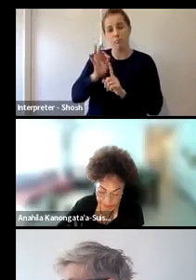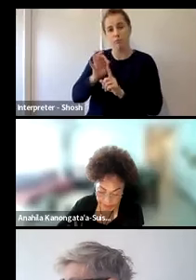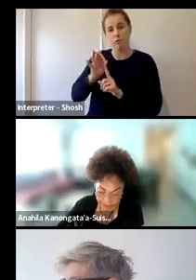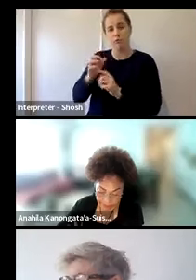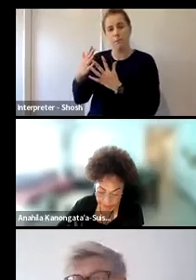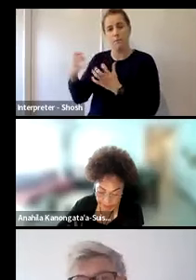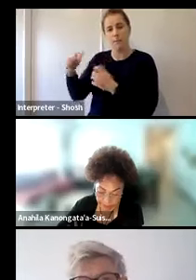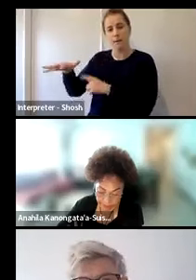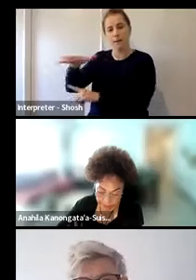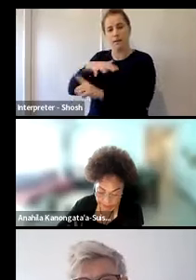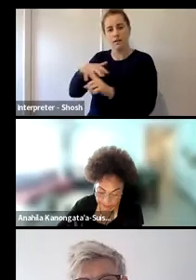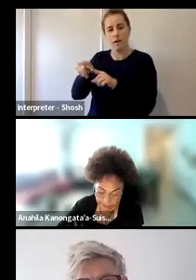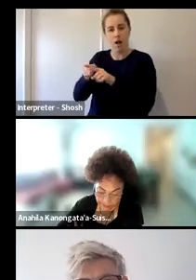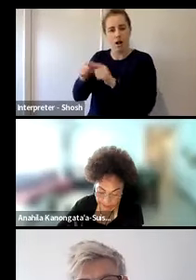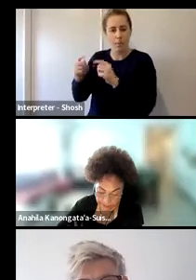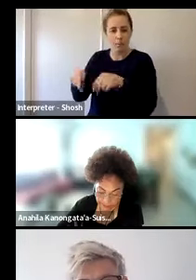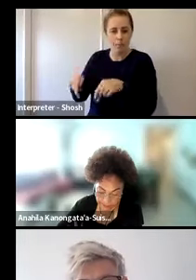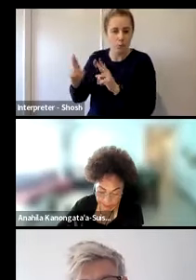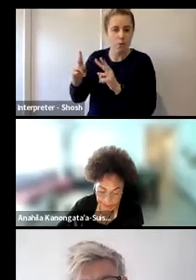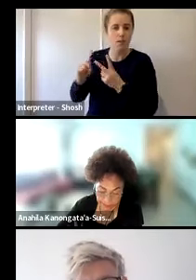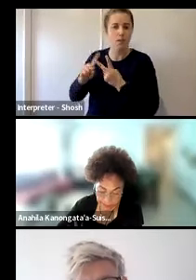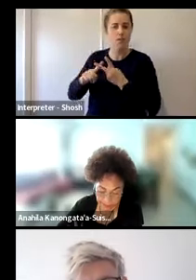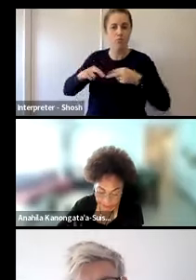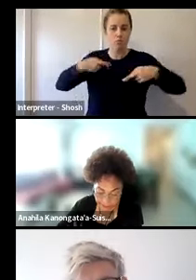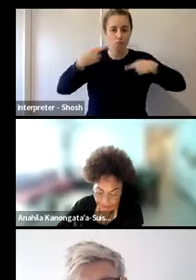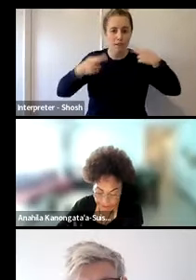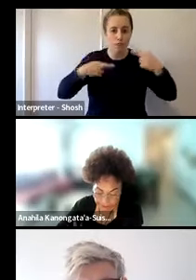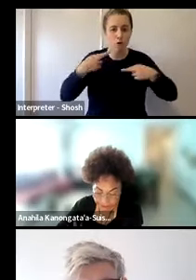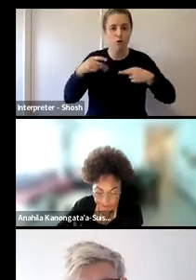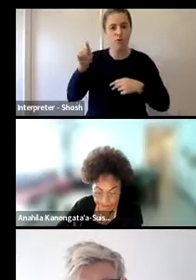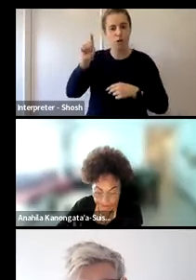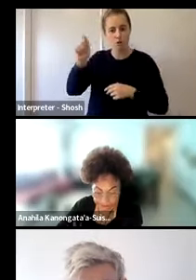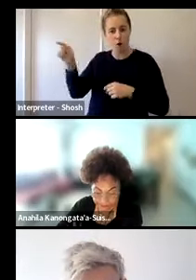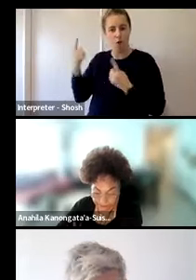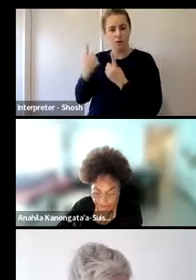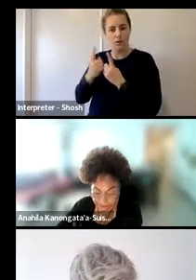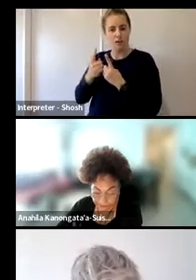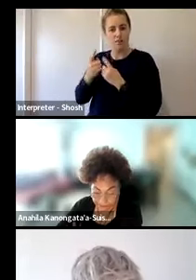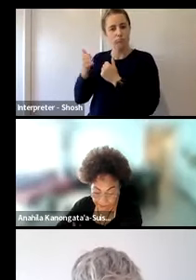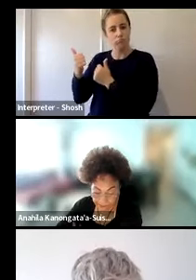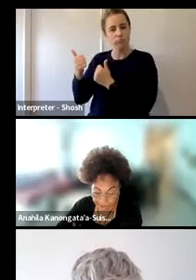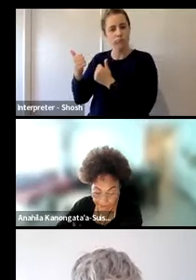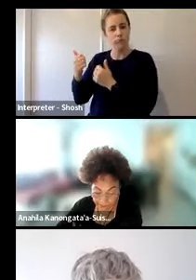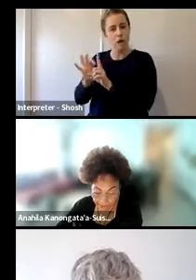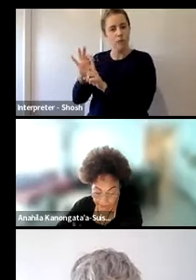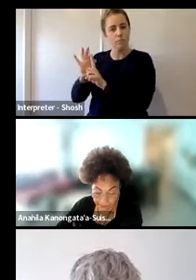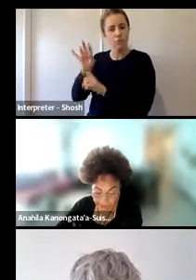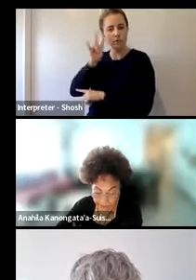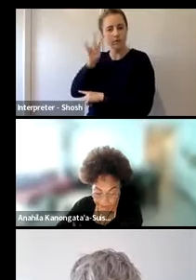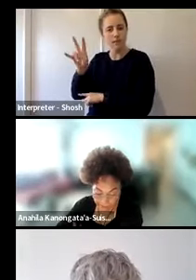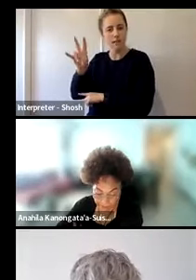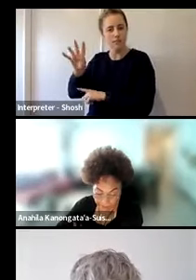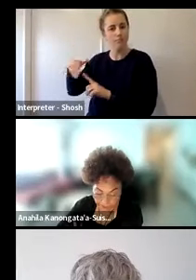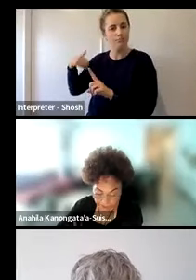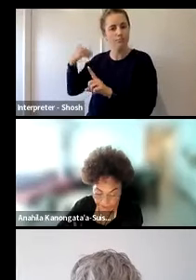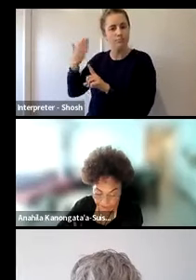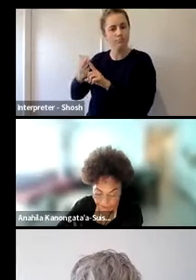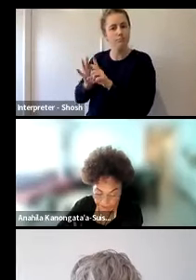spaces, around public buildings, around restaurants. These sorts of public access places have come a long way.